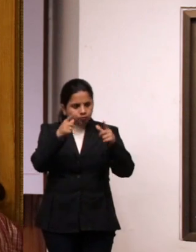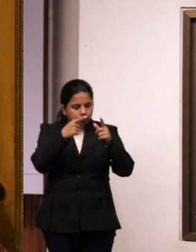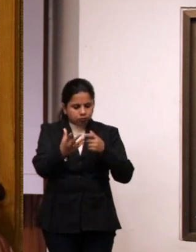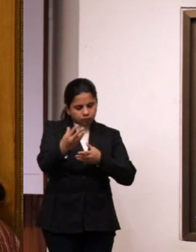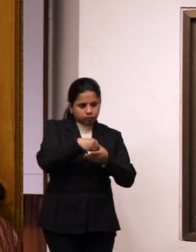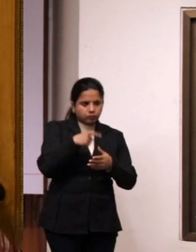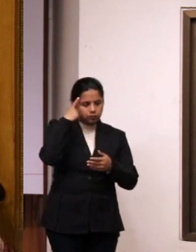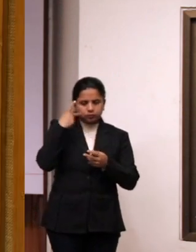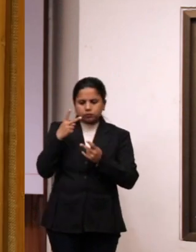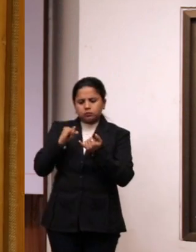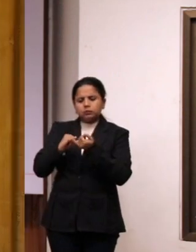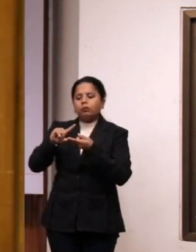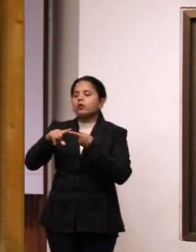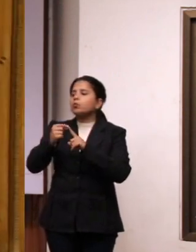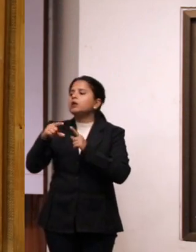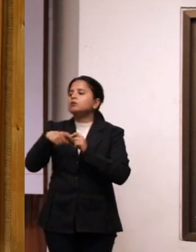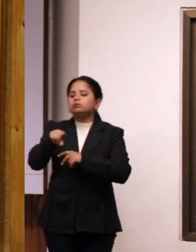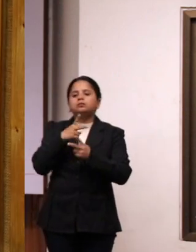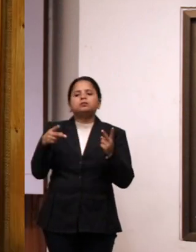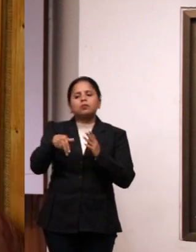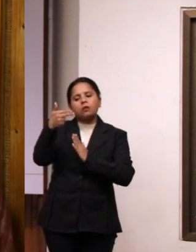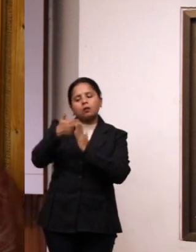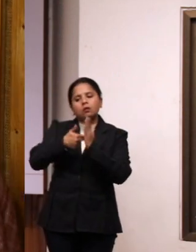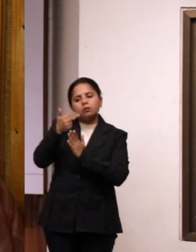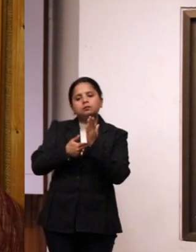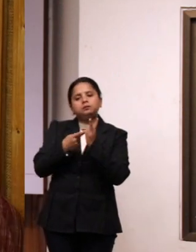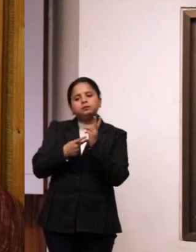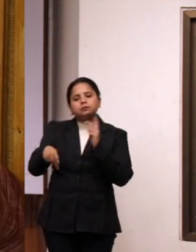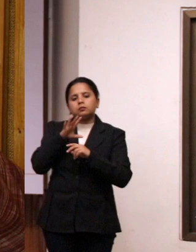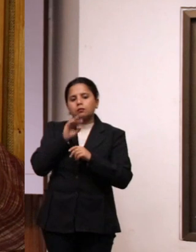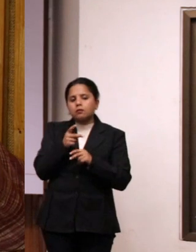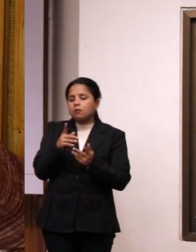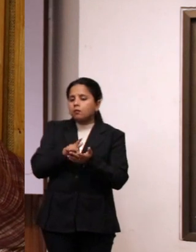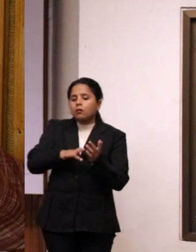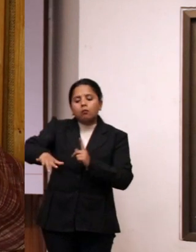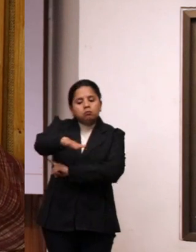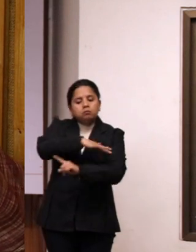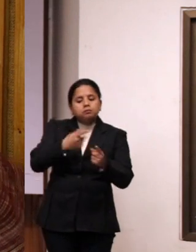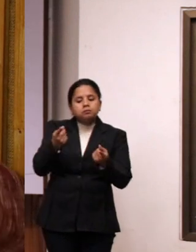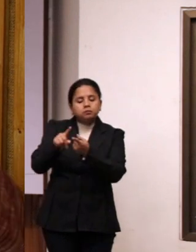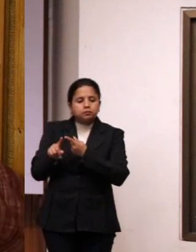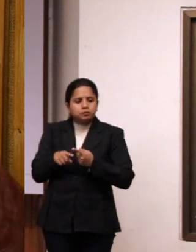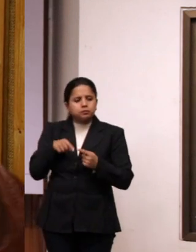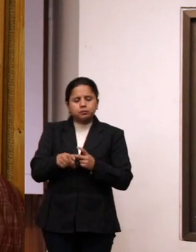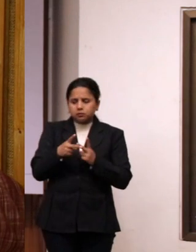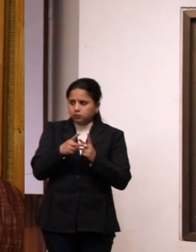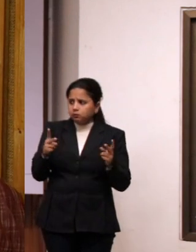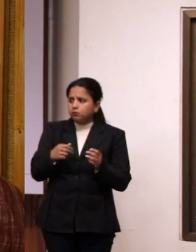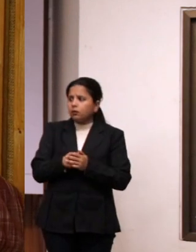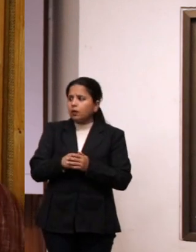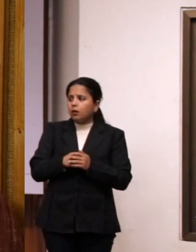usually when we are trying to come up with an 80 species list in a woodland, in conventional woodland area, you know, the clients are